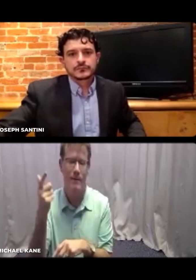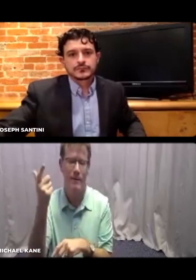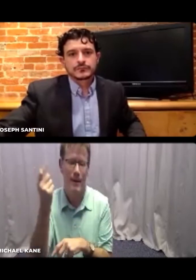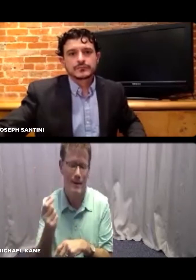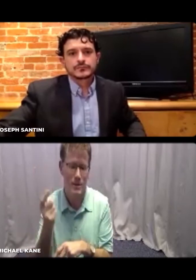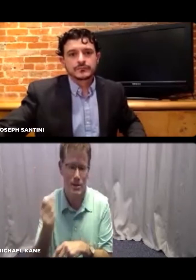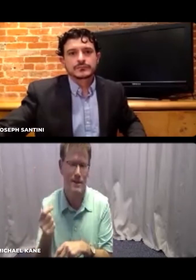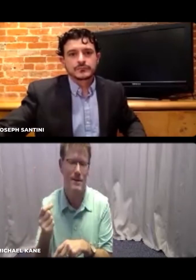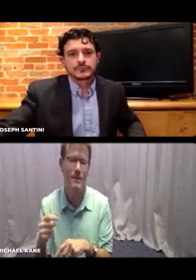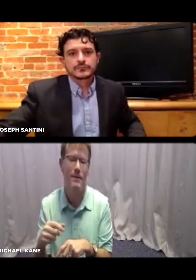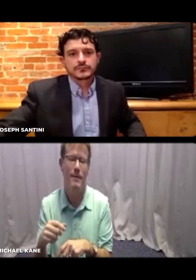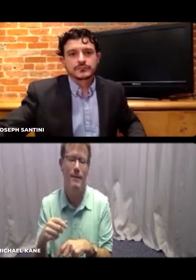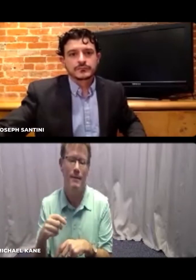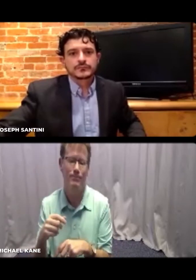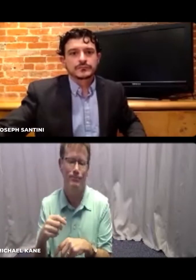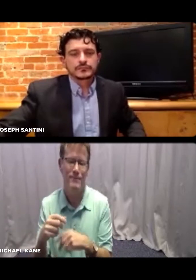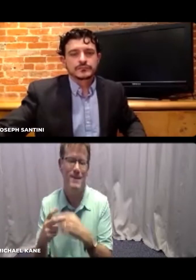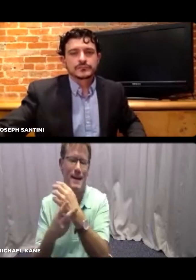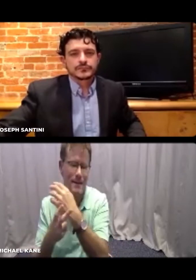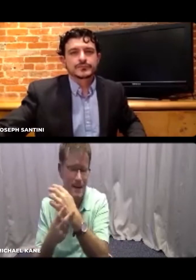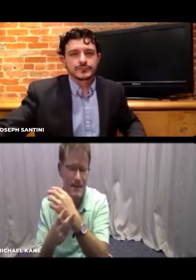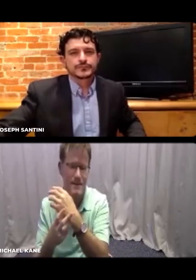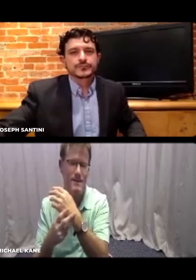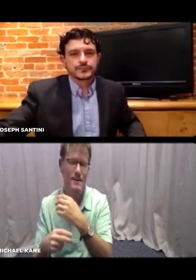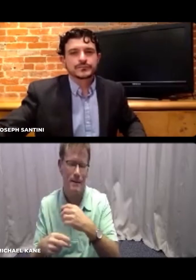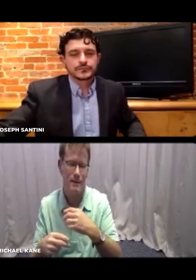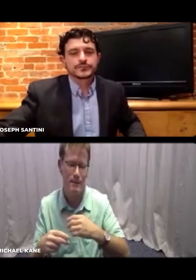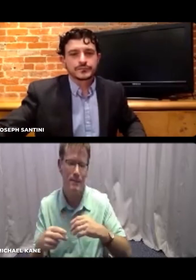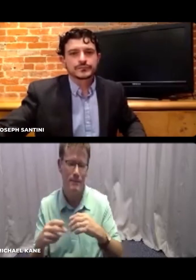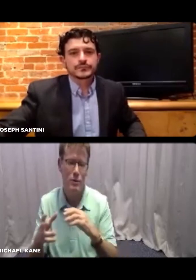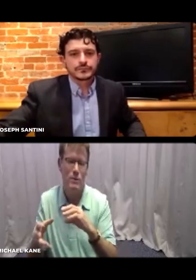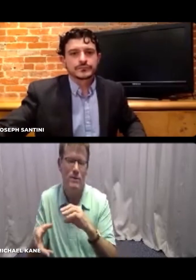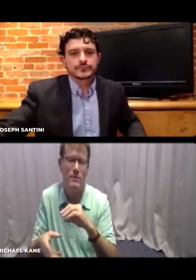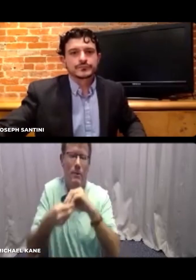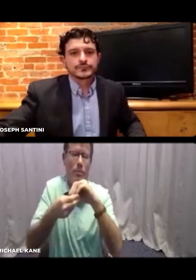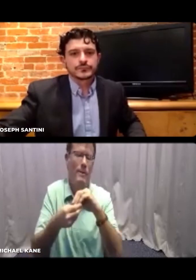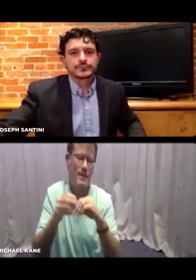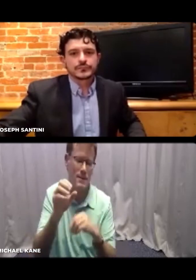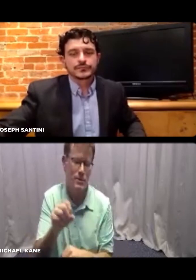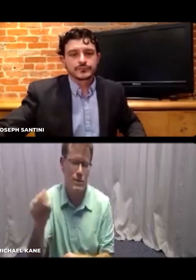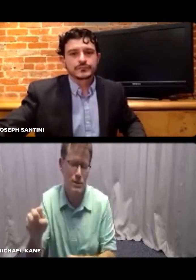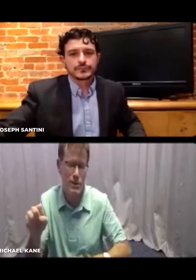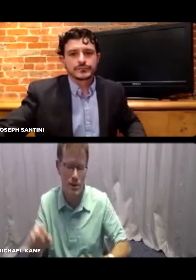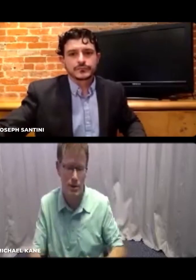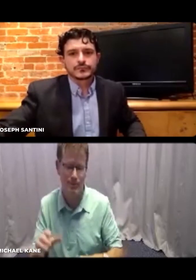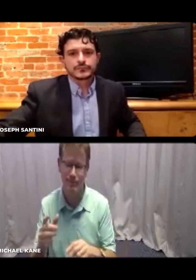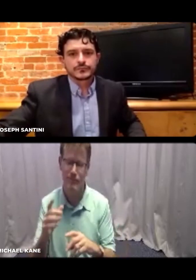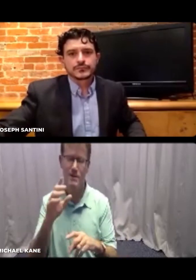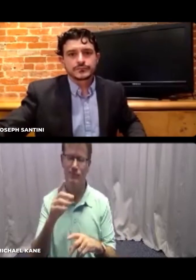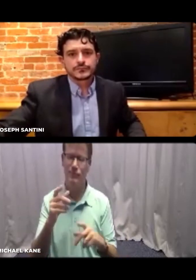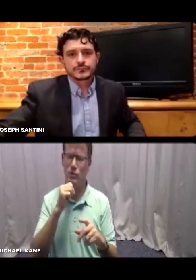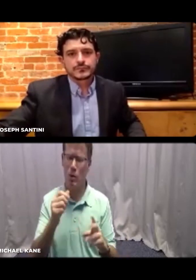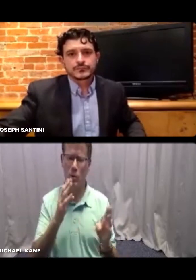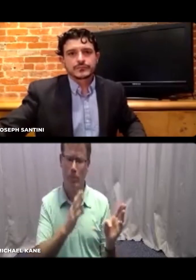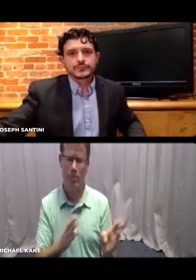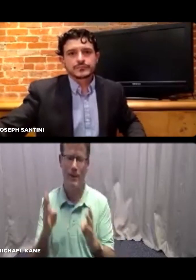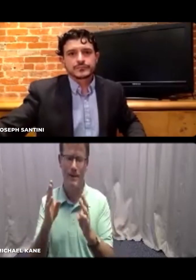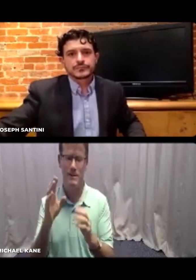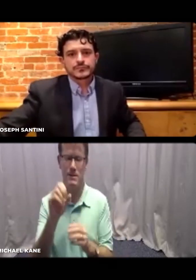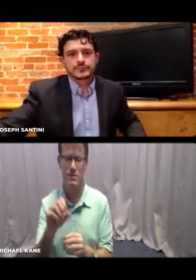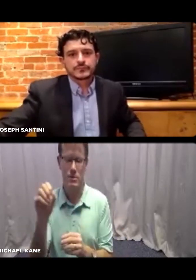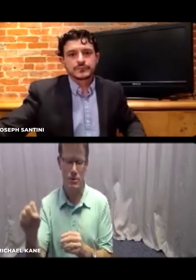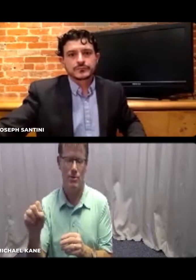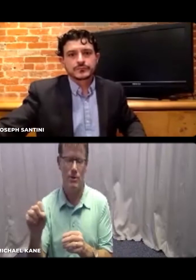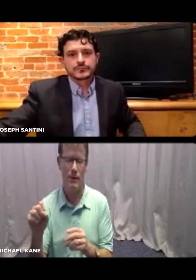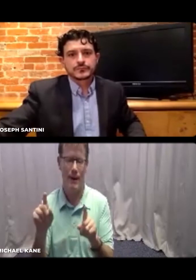investments, savings accounts or retirement accounts in addition to Social Security. Do not plan on Social